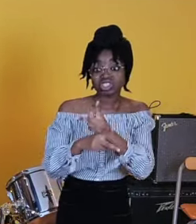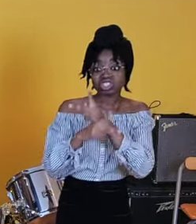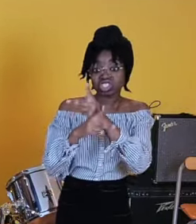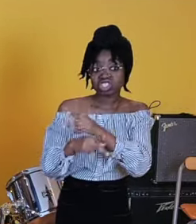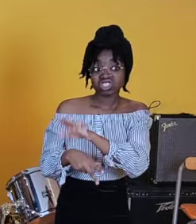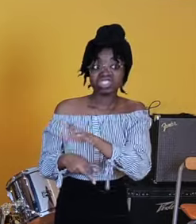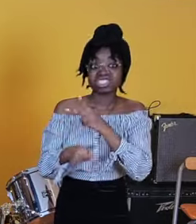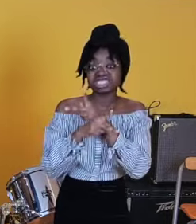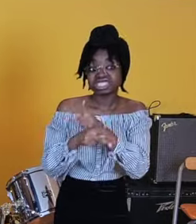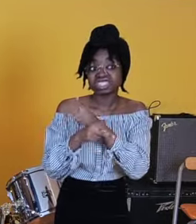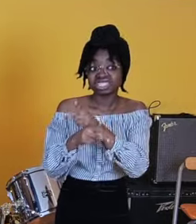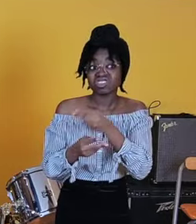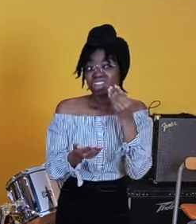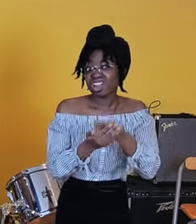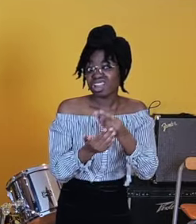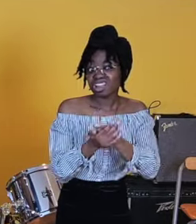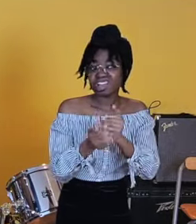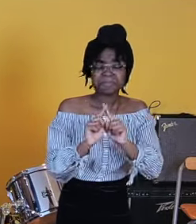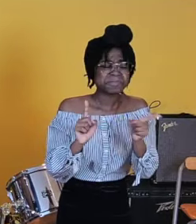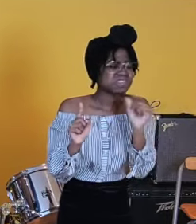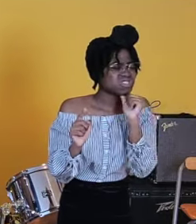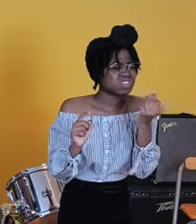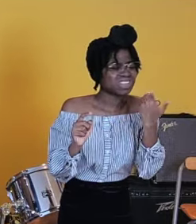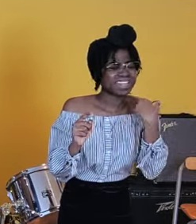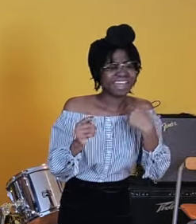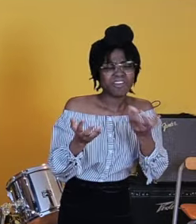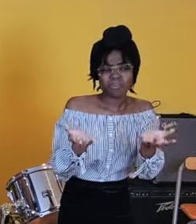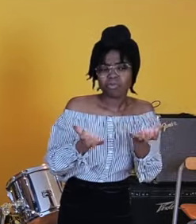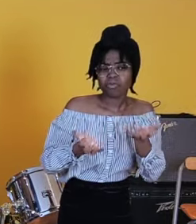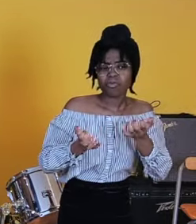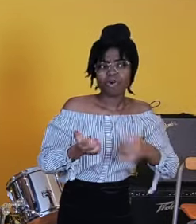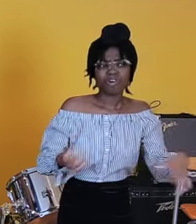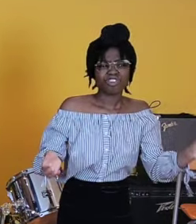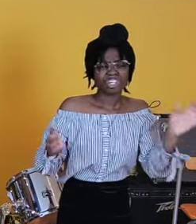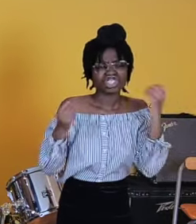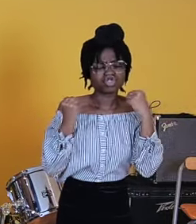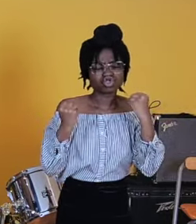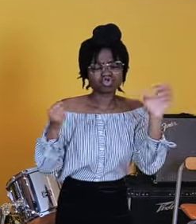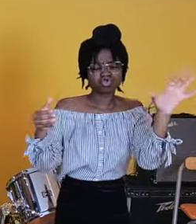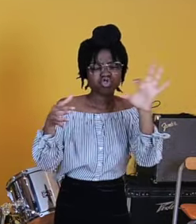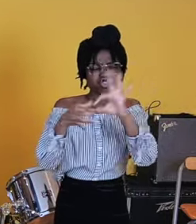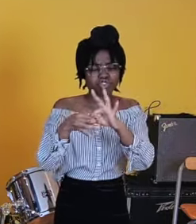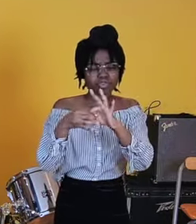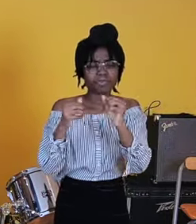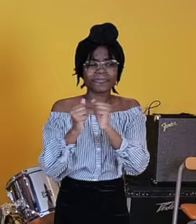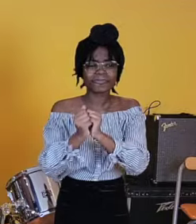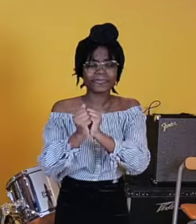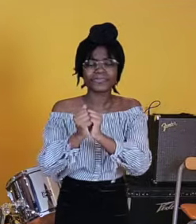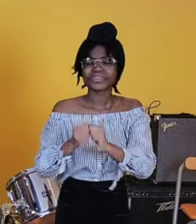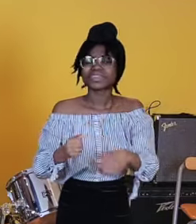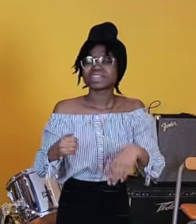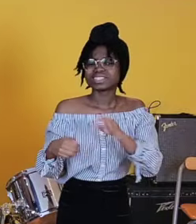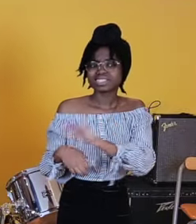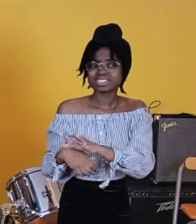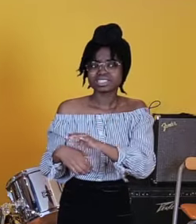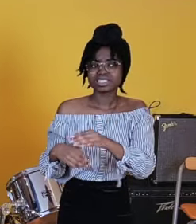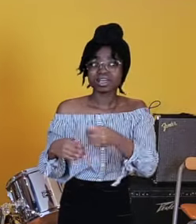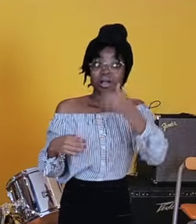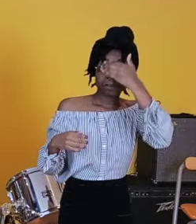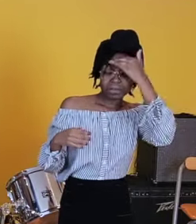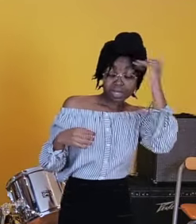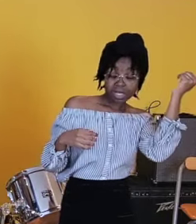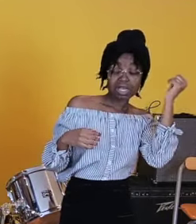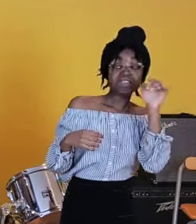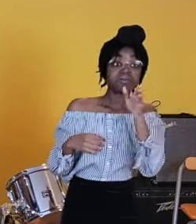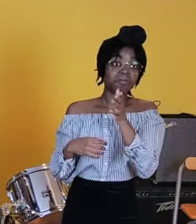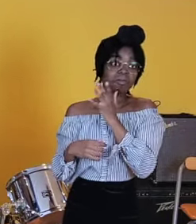might not, or he may not have the desire for a strong relationship with the child because of the mother. So